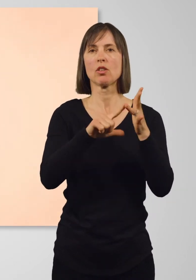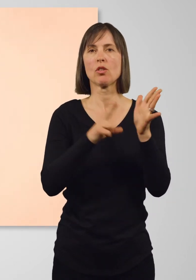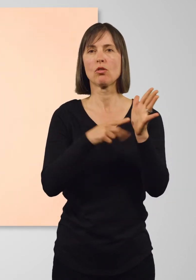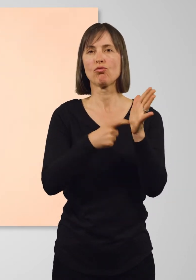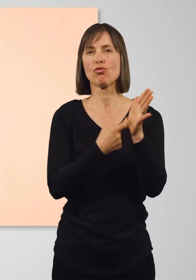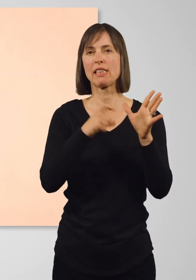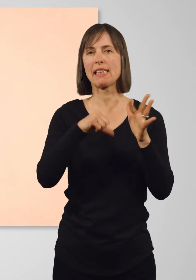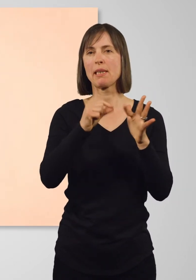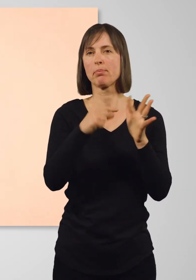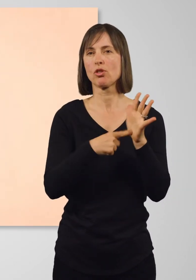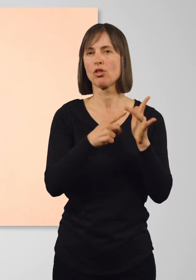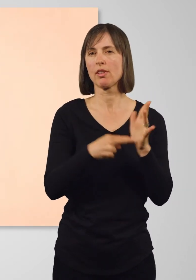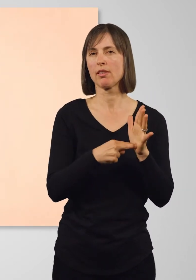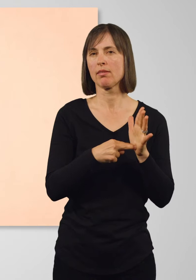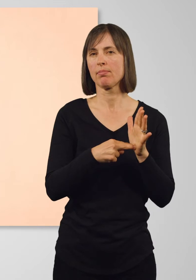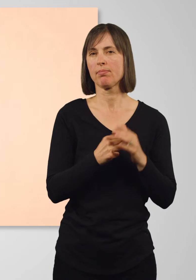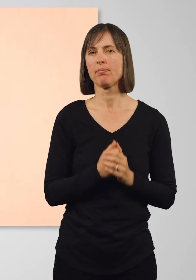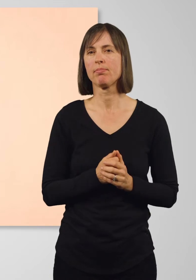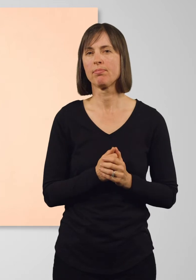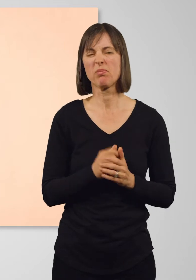Permanent contraception.